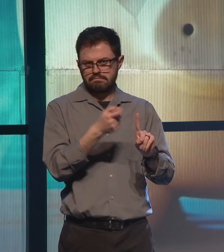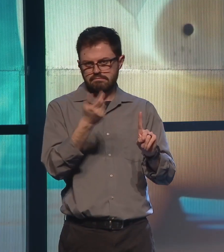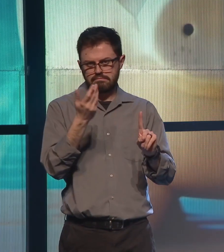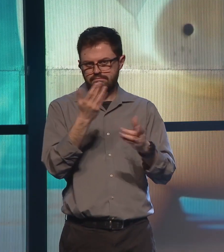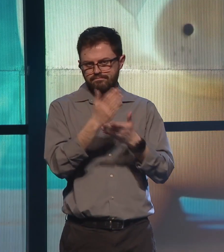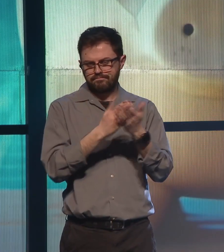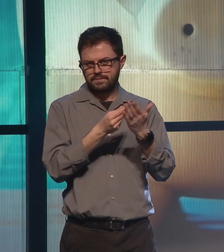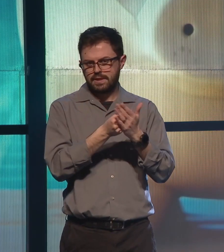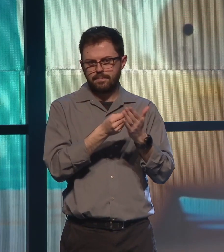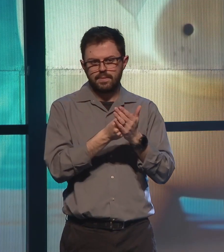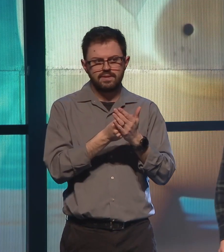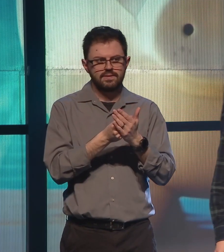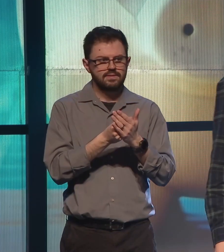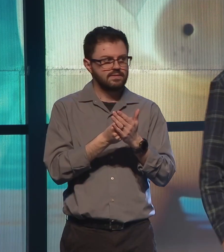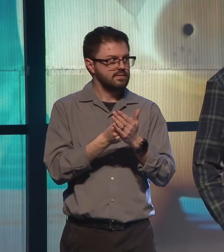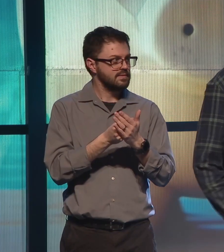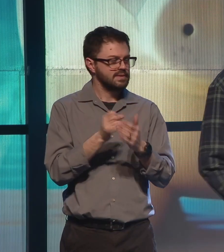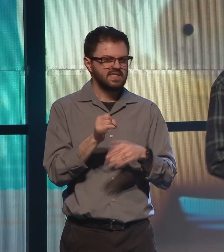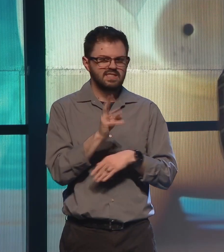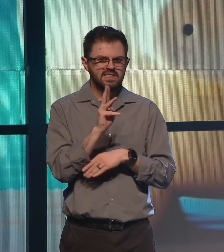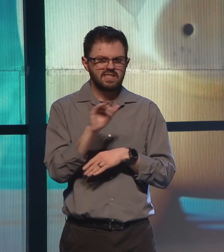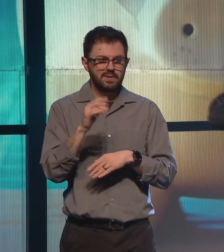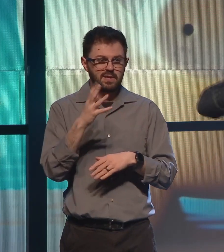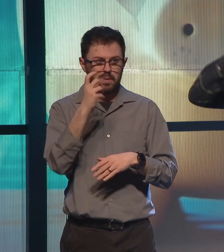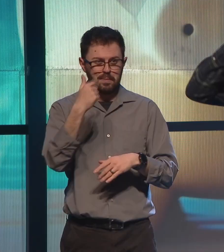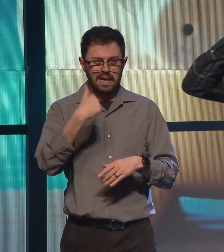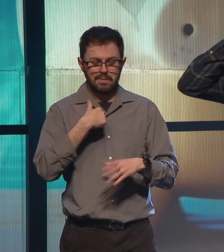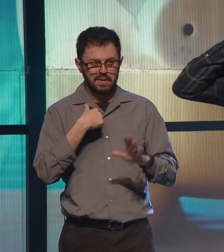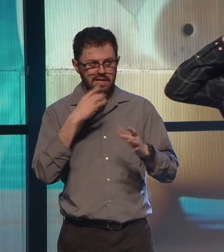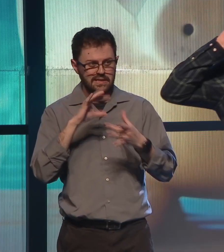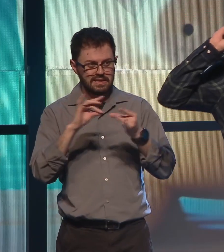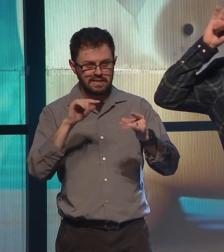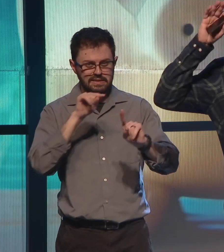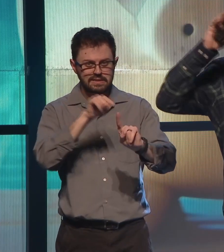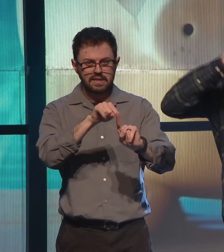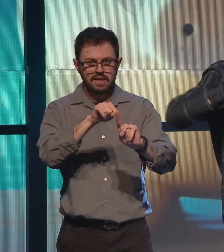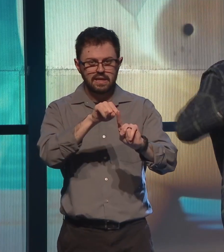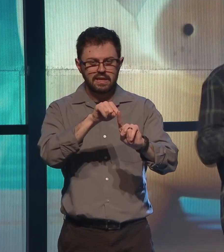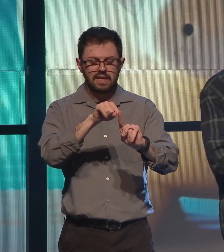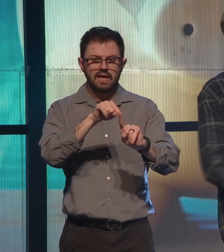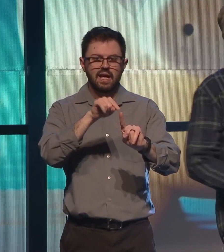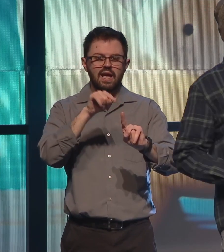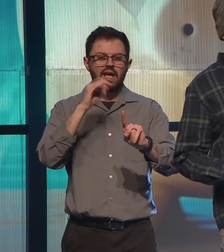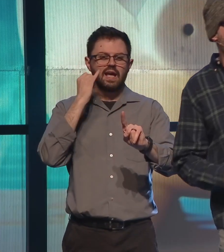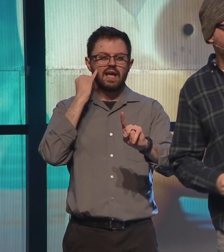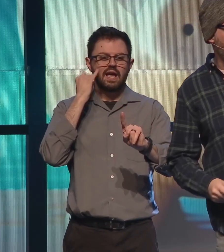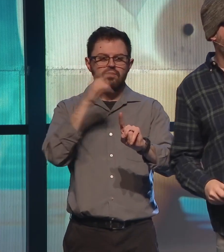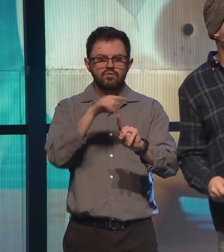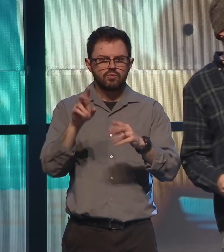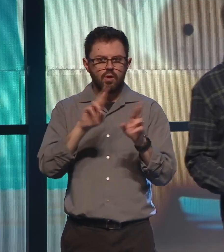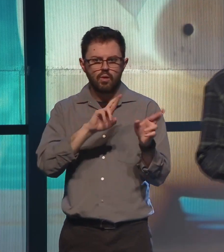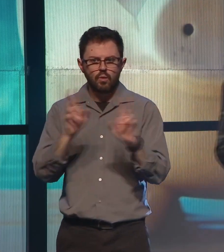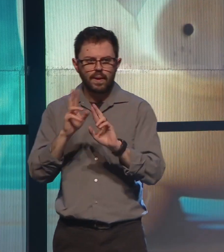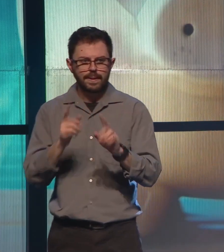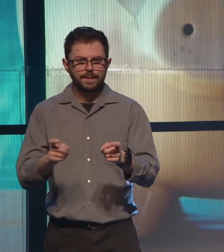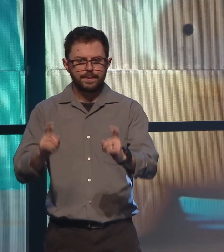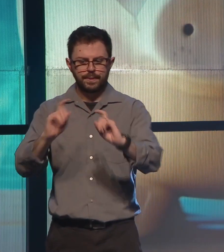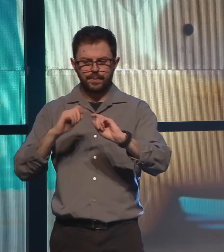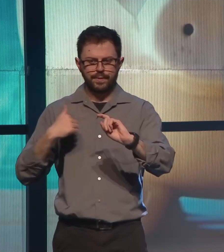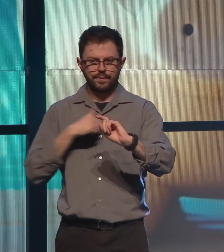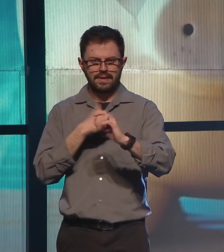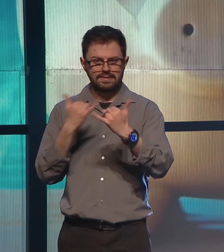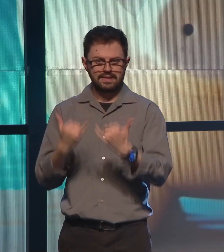gosh, I'm going to say this. Jimmy's he's going to be mad at me. Like if you're getting ready to give in the offering today, but you don't